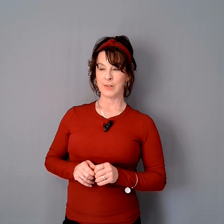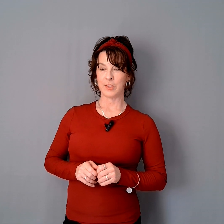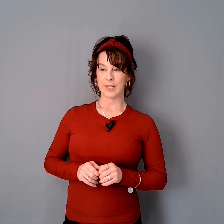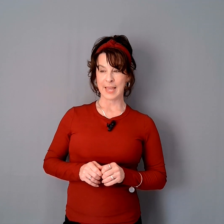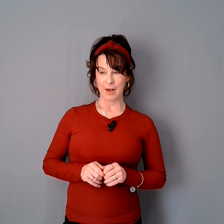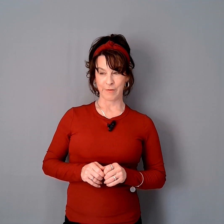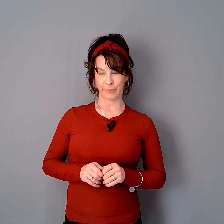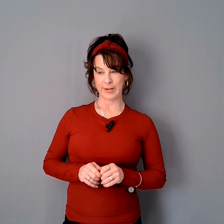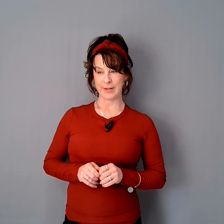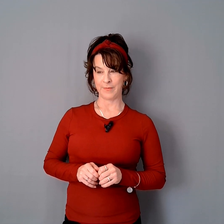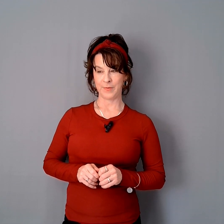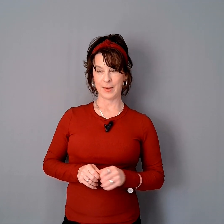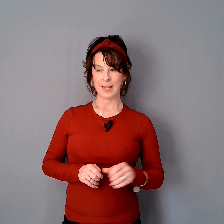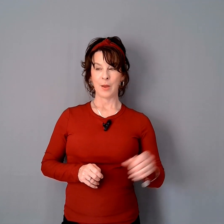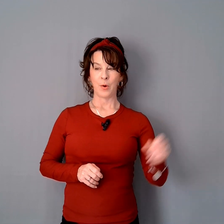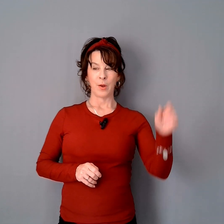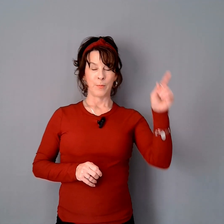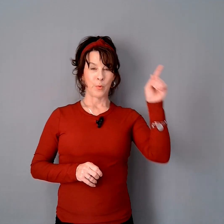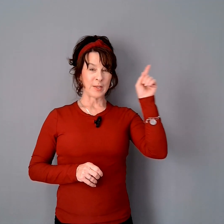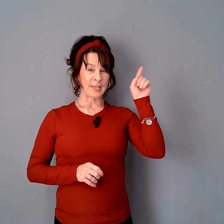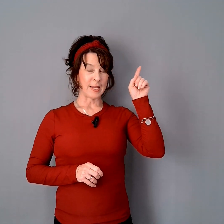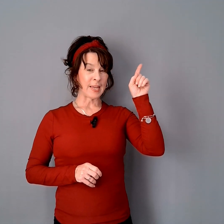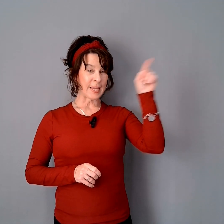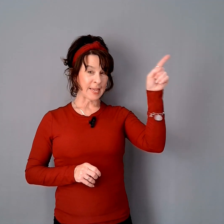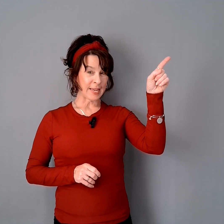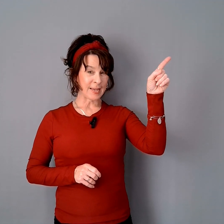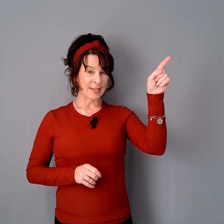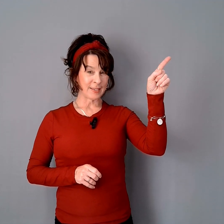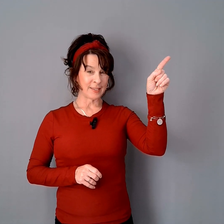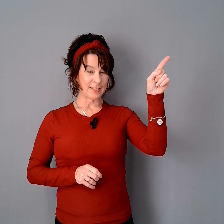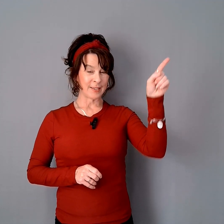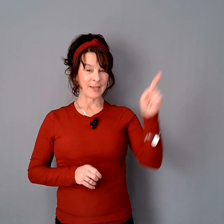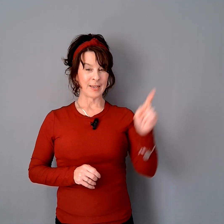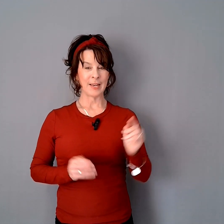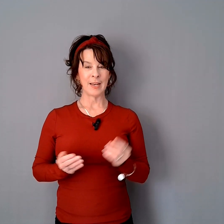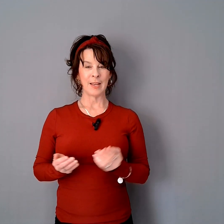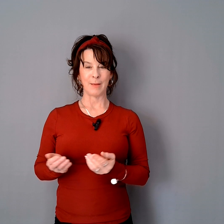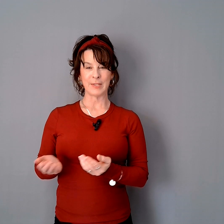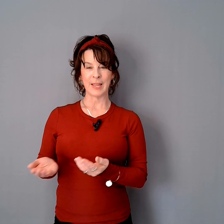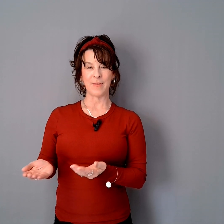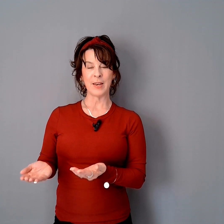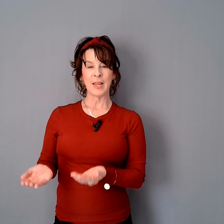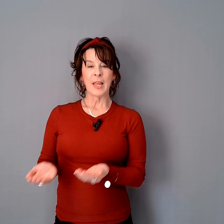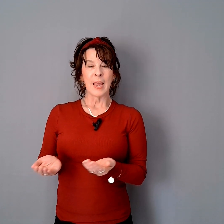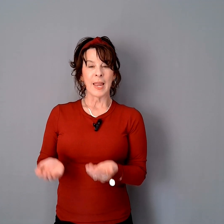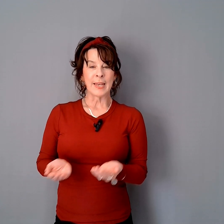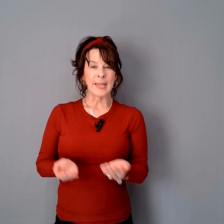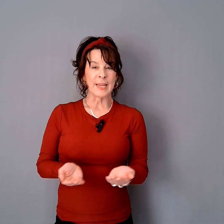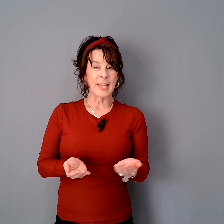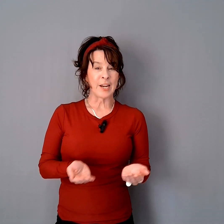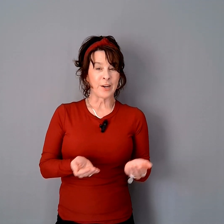to Calvary. Point to he, up to heaven, and he